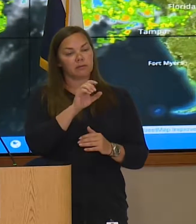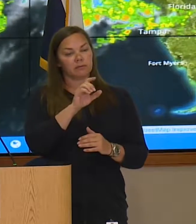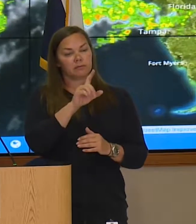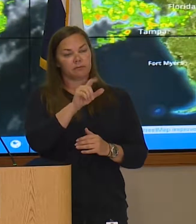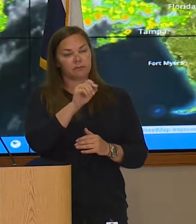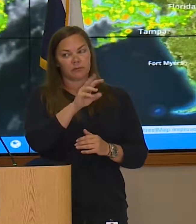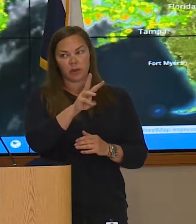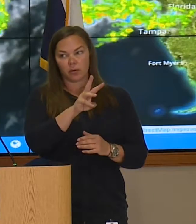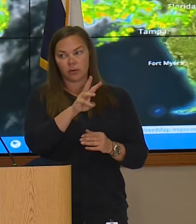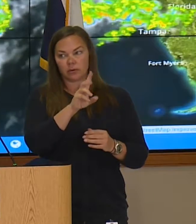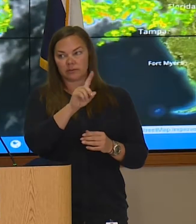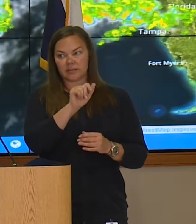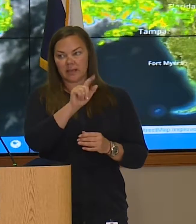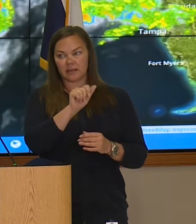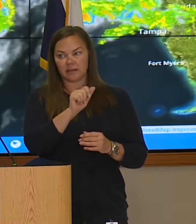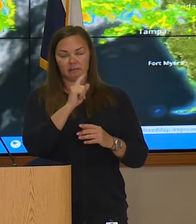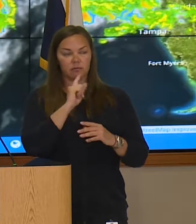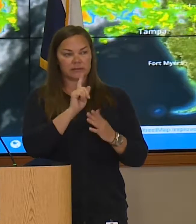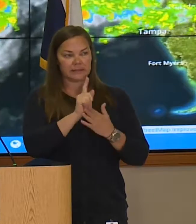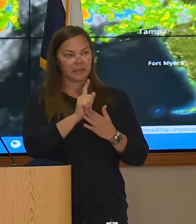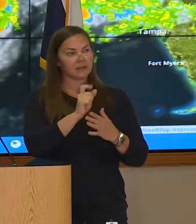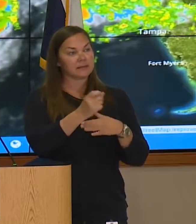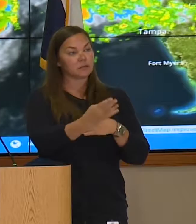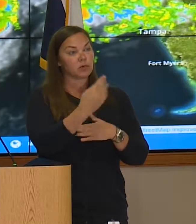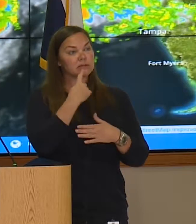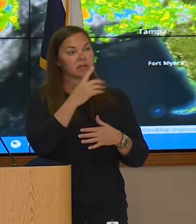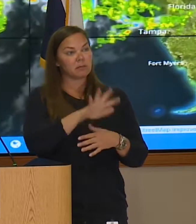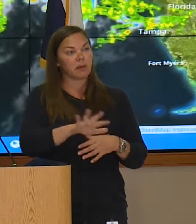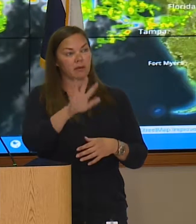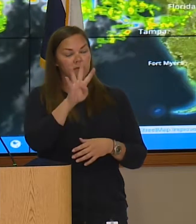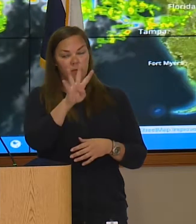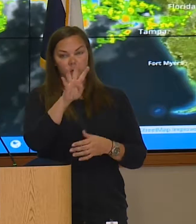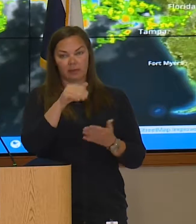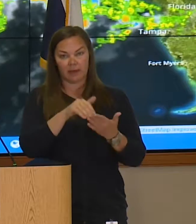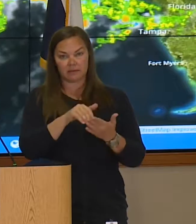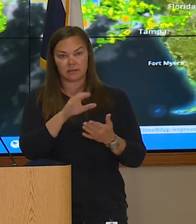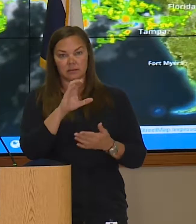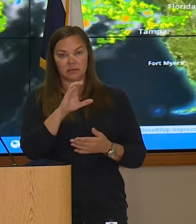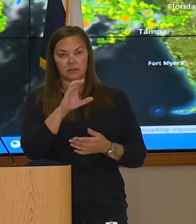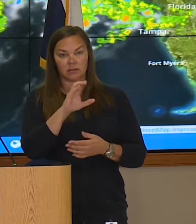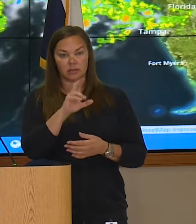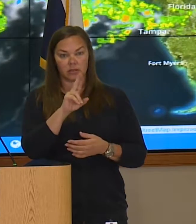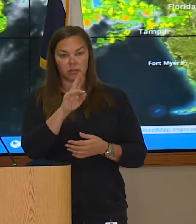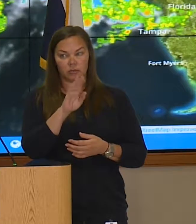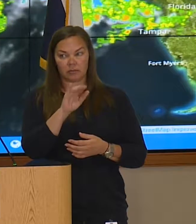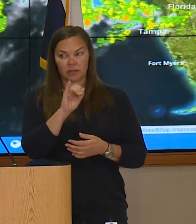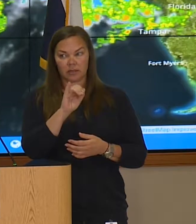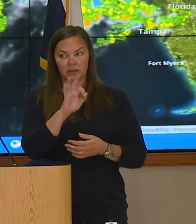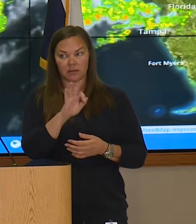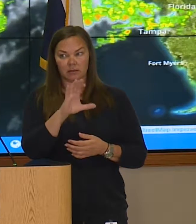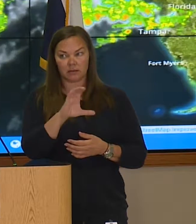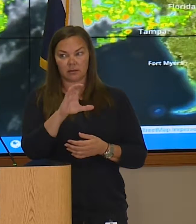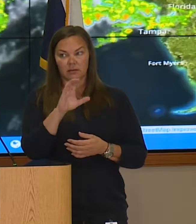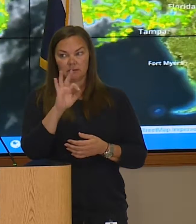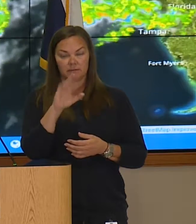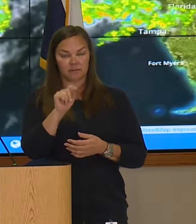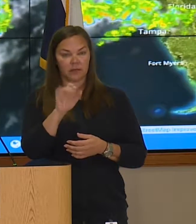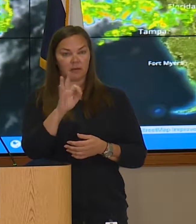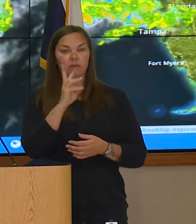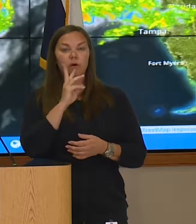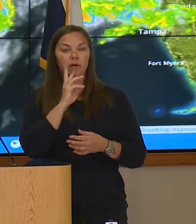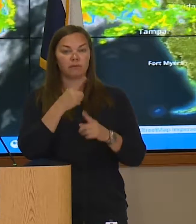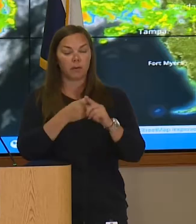second, this morning you said that there were about 4,000 cubic feet of water coming out of both